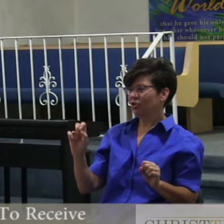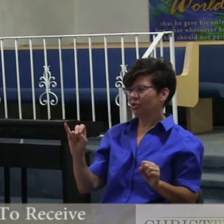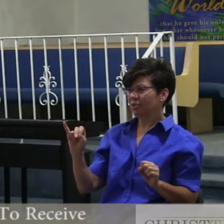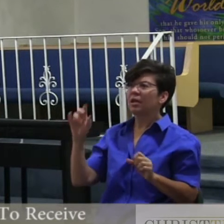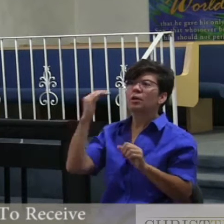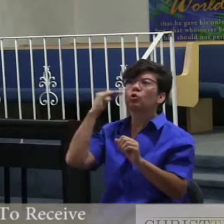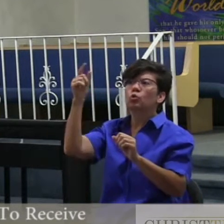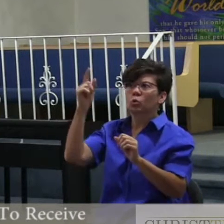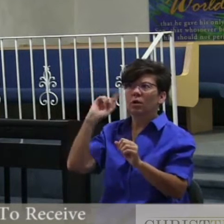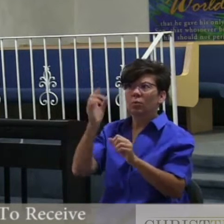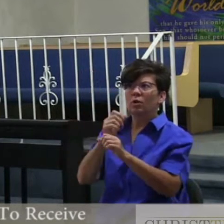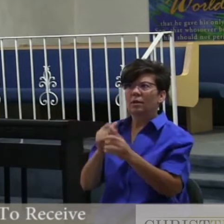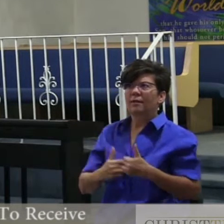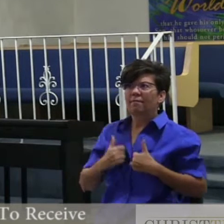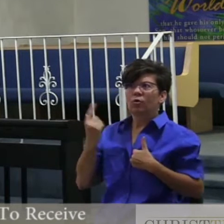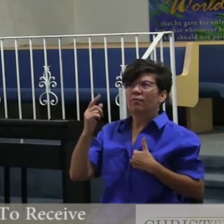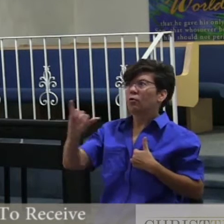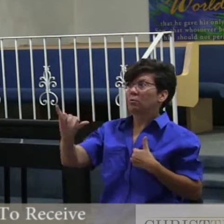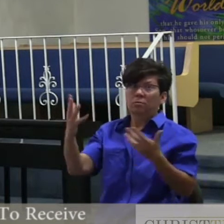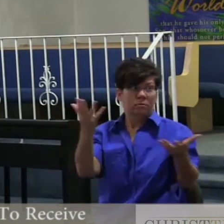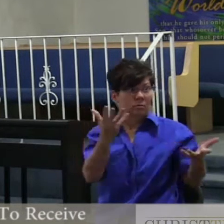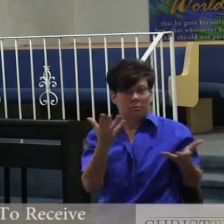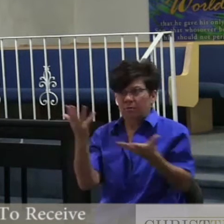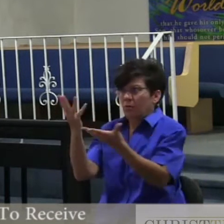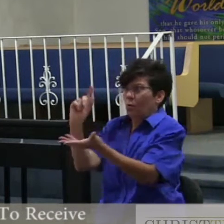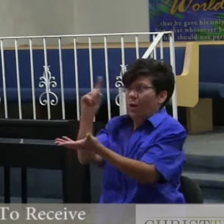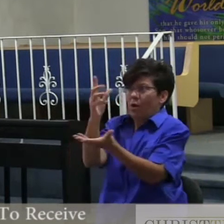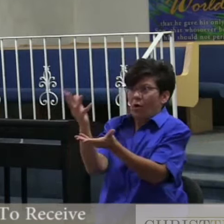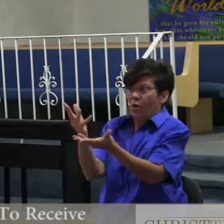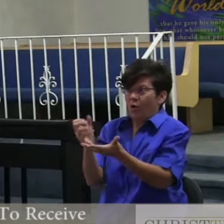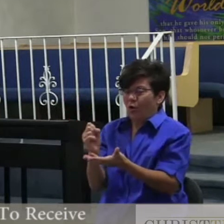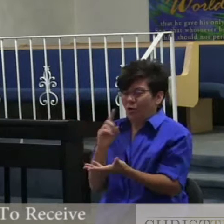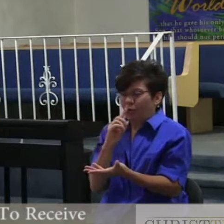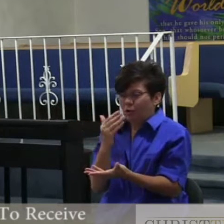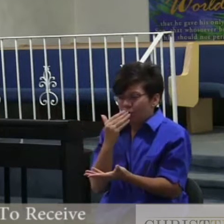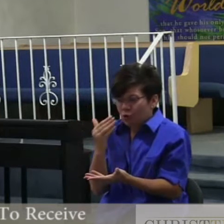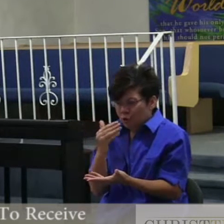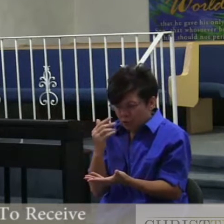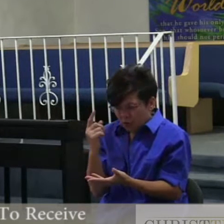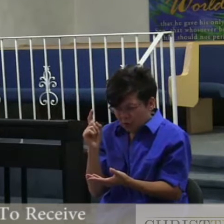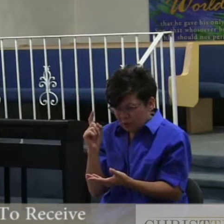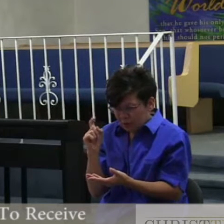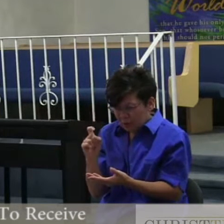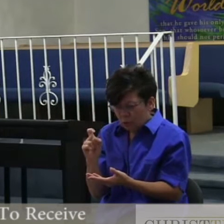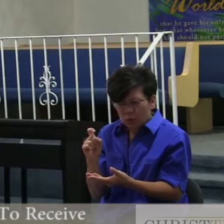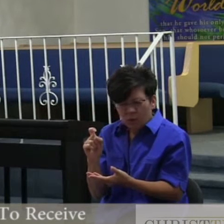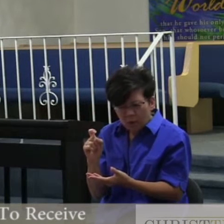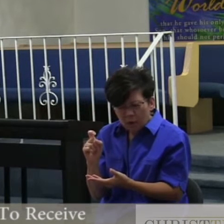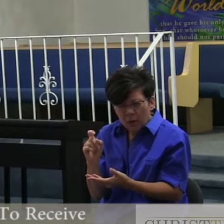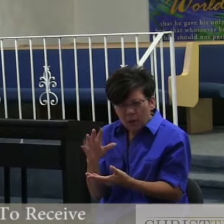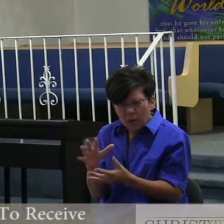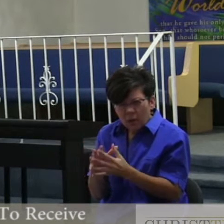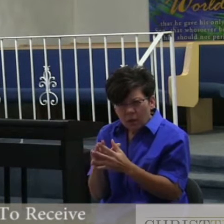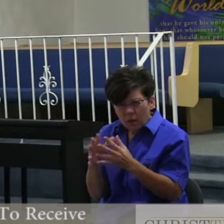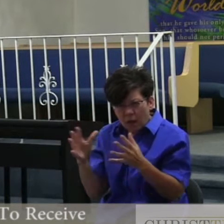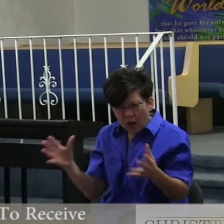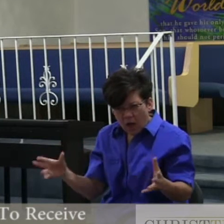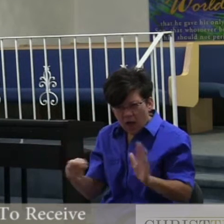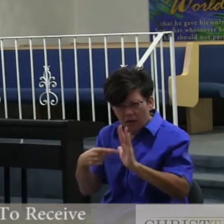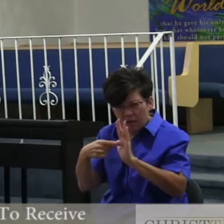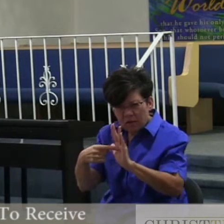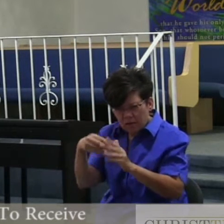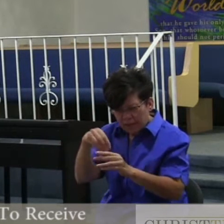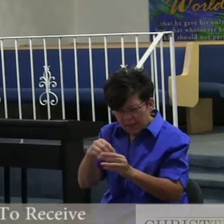forever somewhere. So it's good to read and study because there's a lot of examples in the